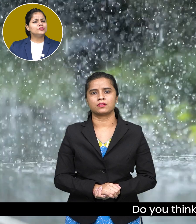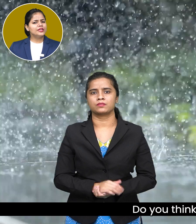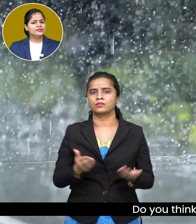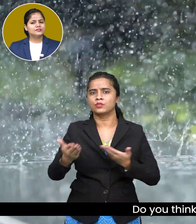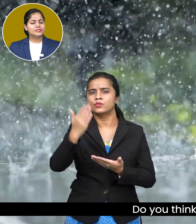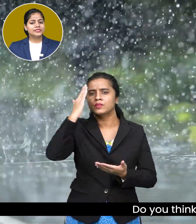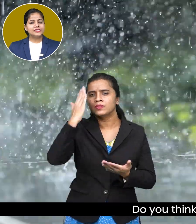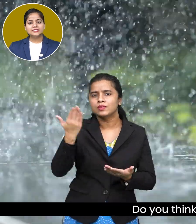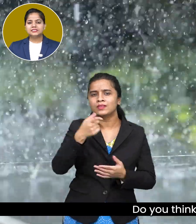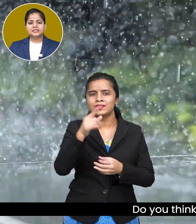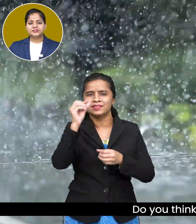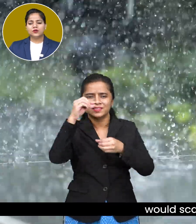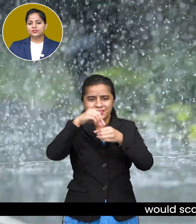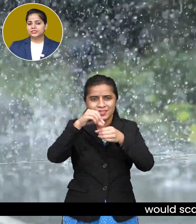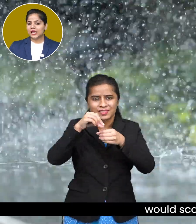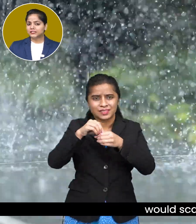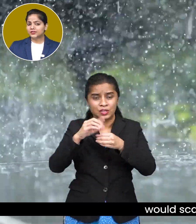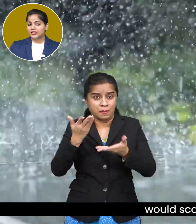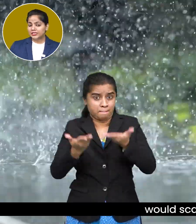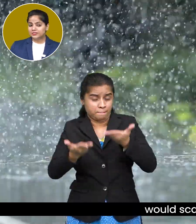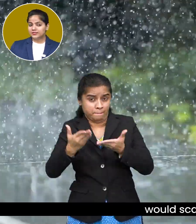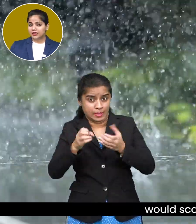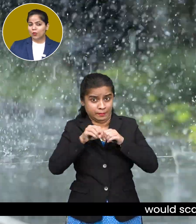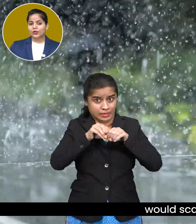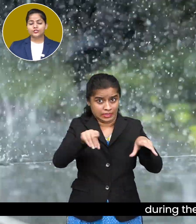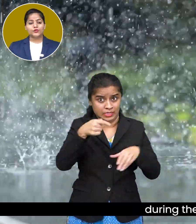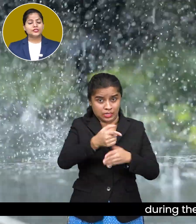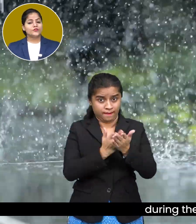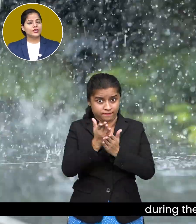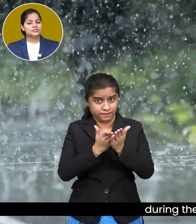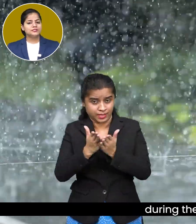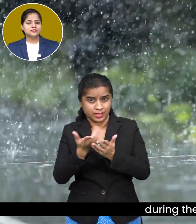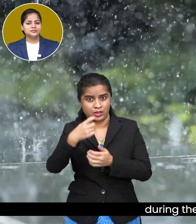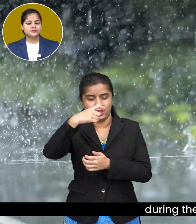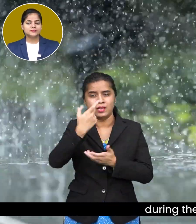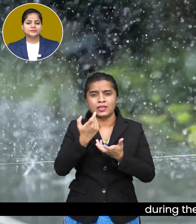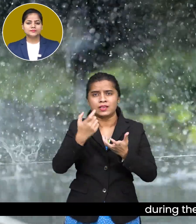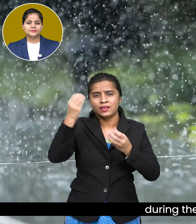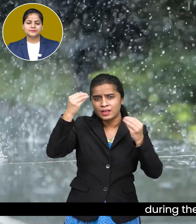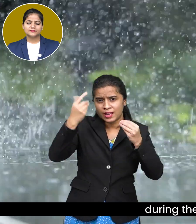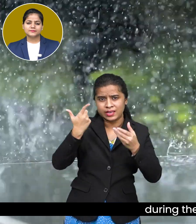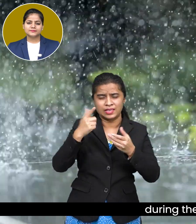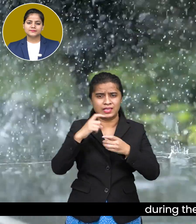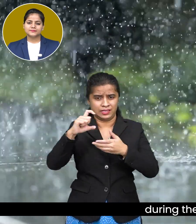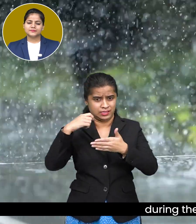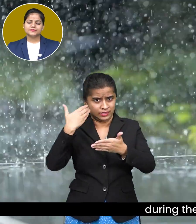Do you think that these seeds would scatter in this way during the rainy season?